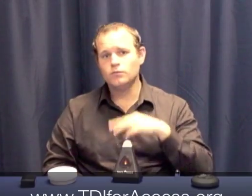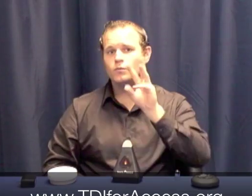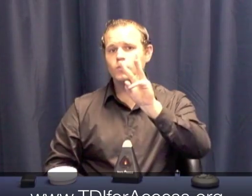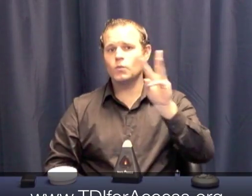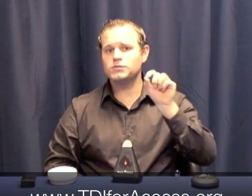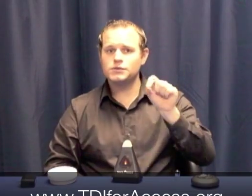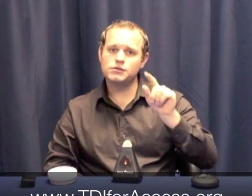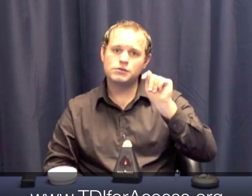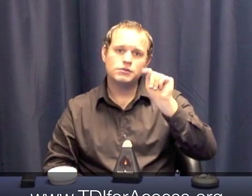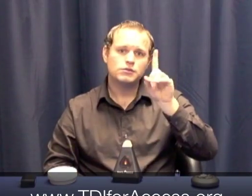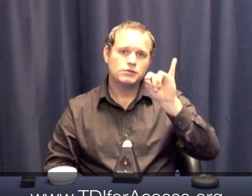www.sepntdi.org or